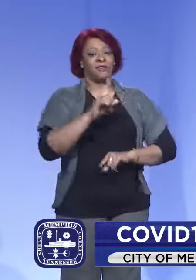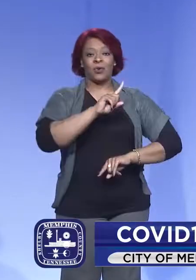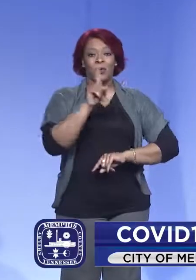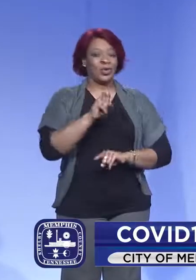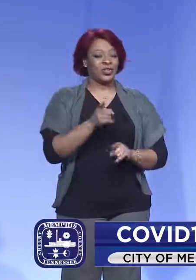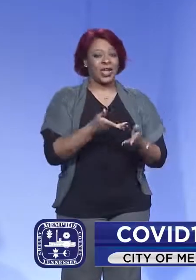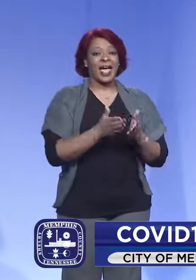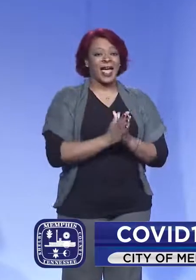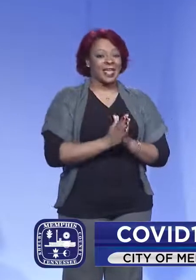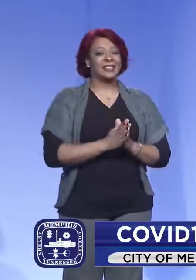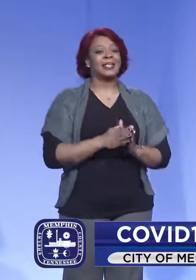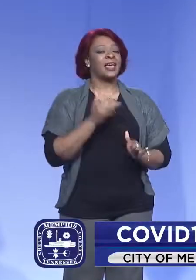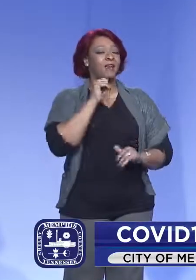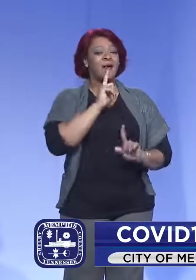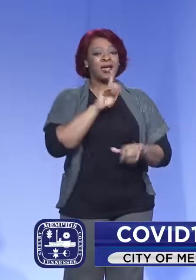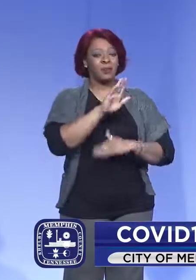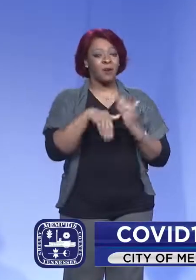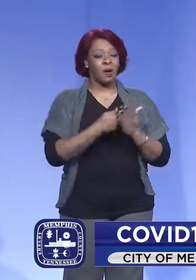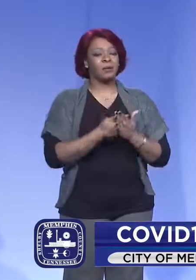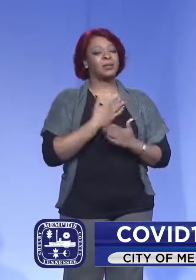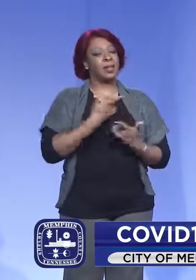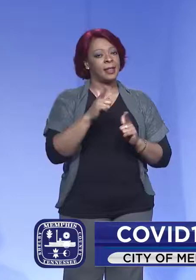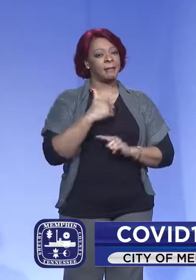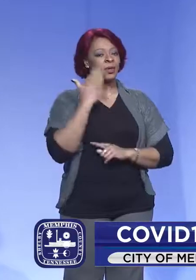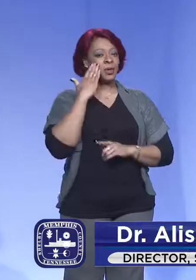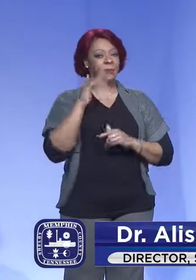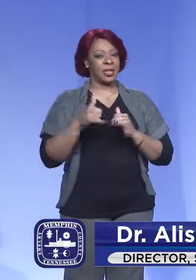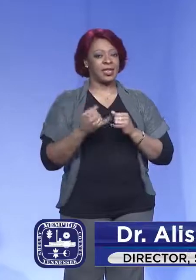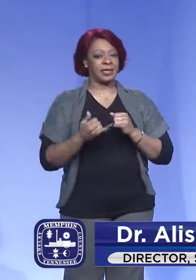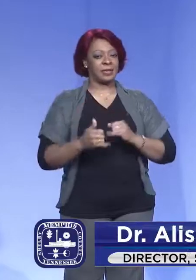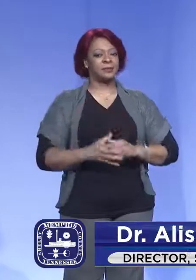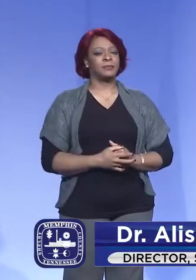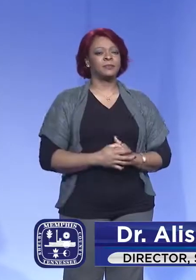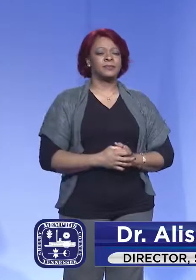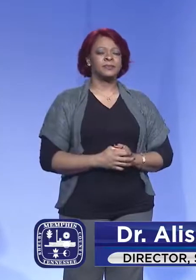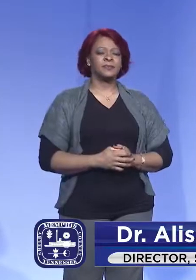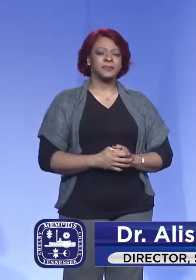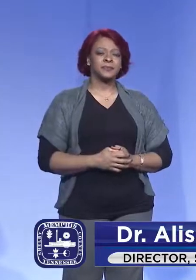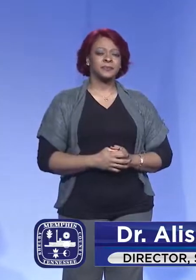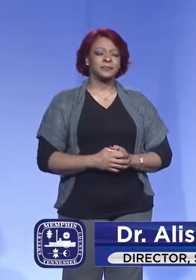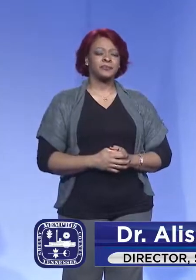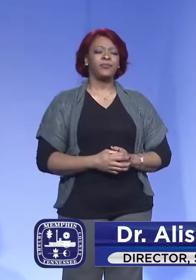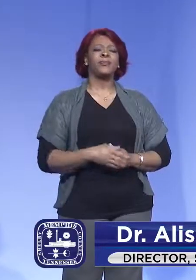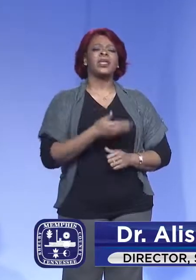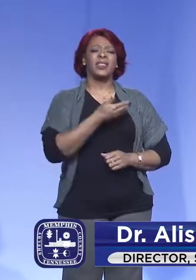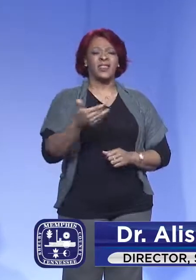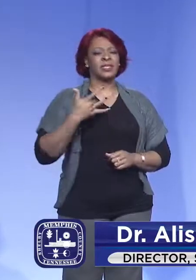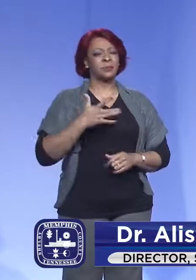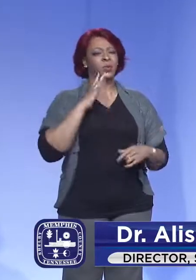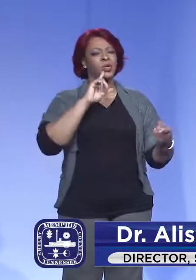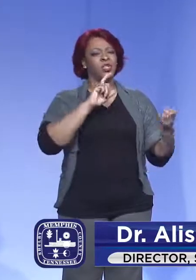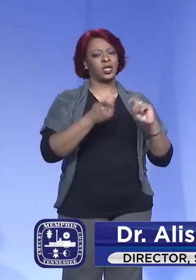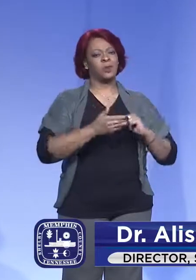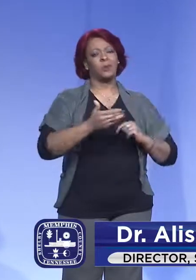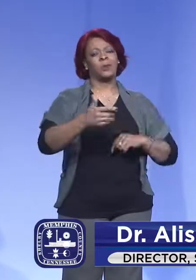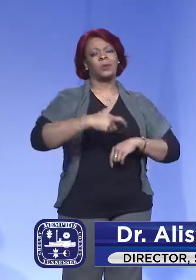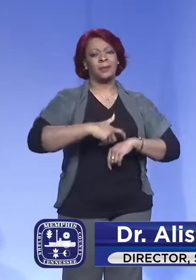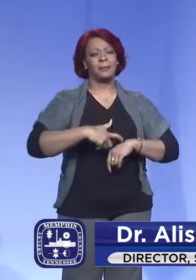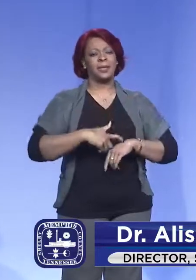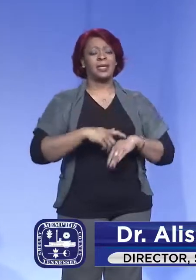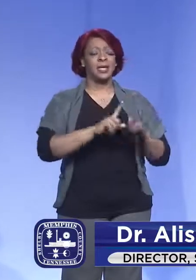them all, and if I don't, please let me know towards the end. So things will change over time. Is